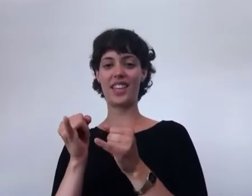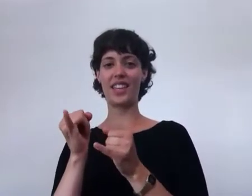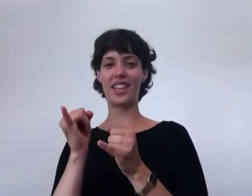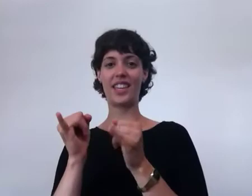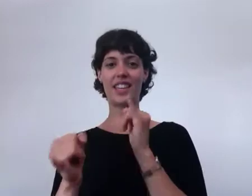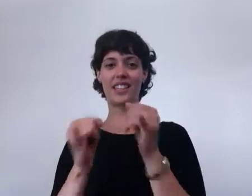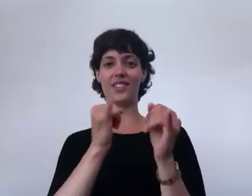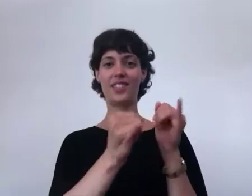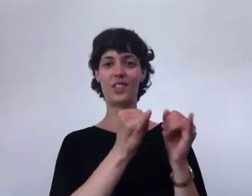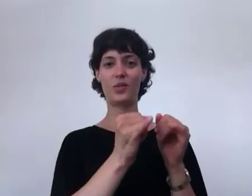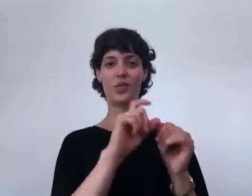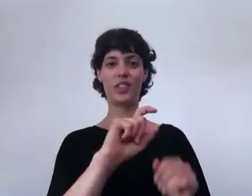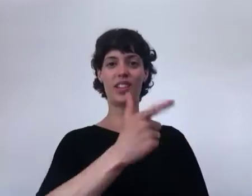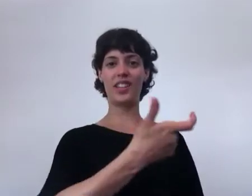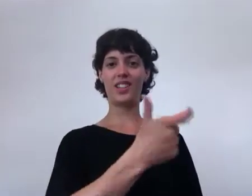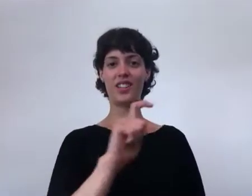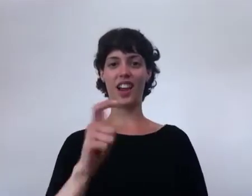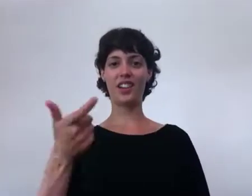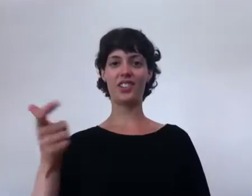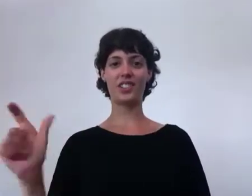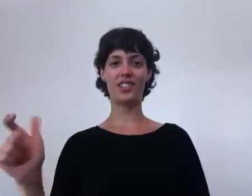natural gas. Thinkaboutit.org.